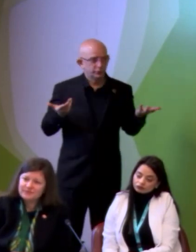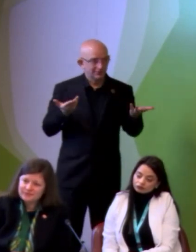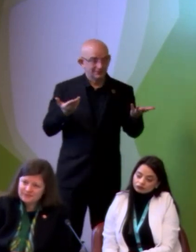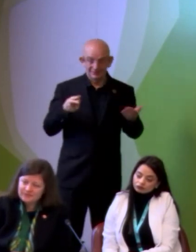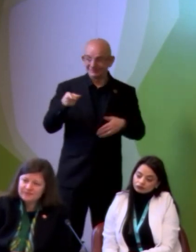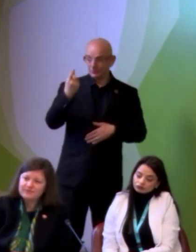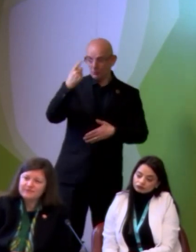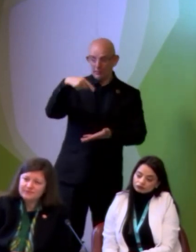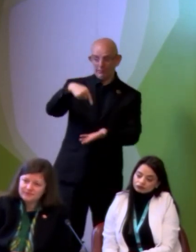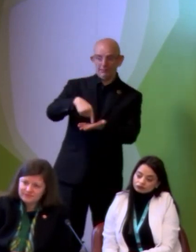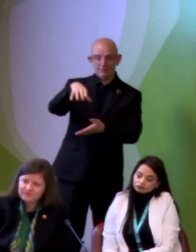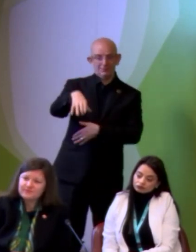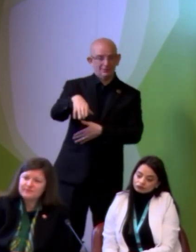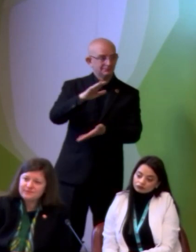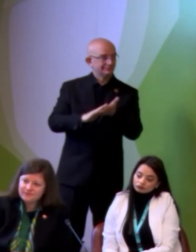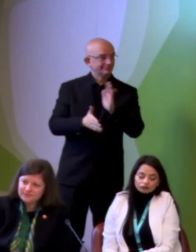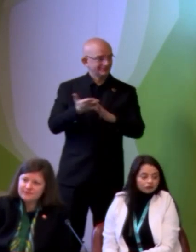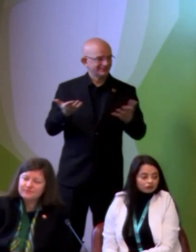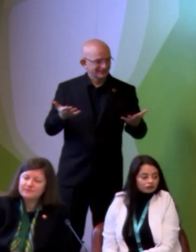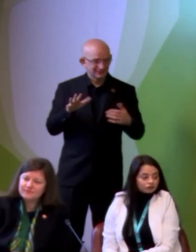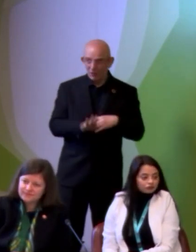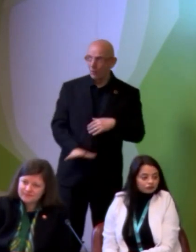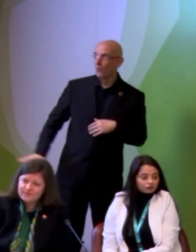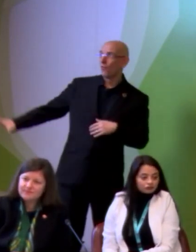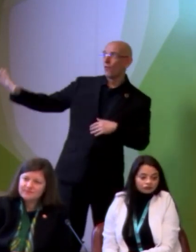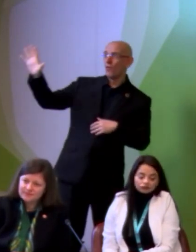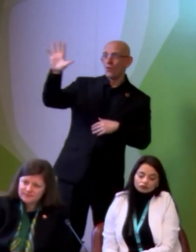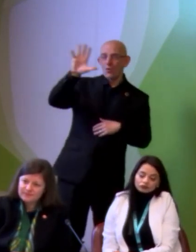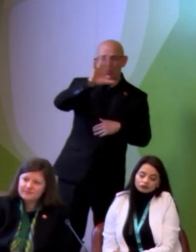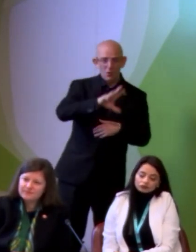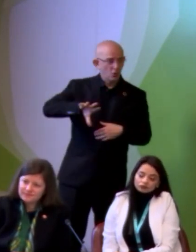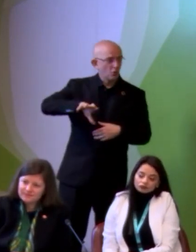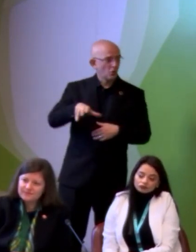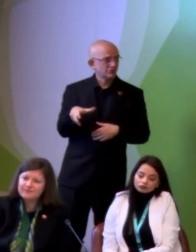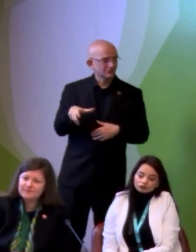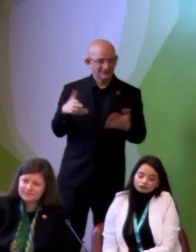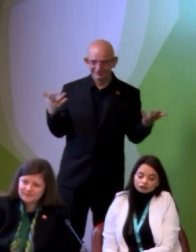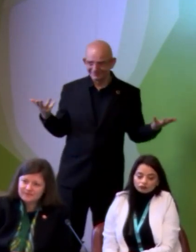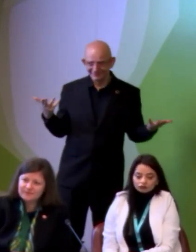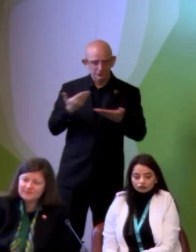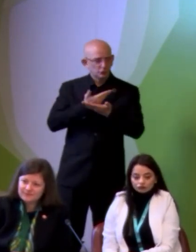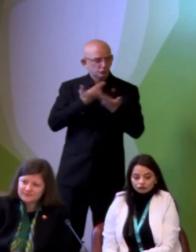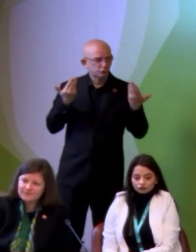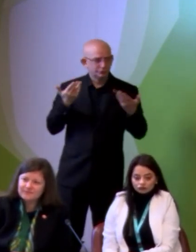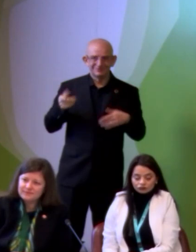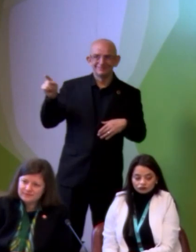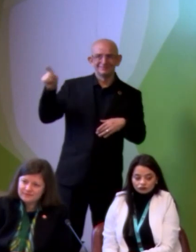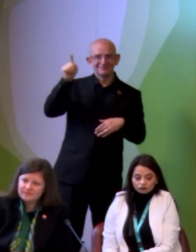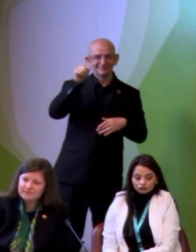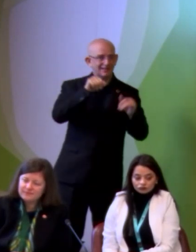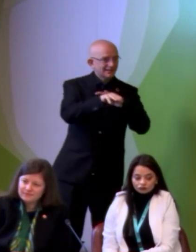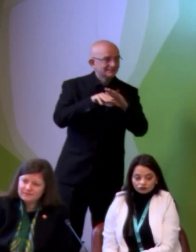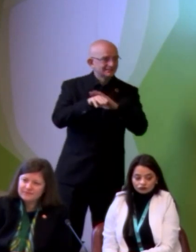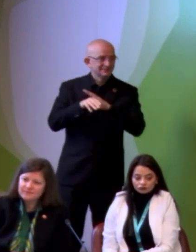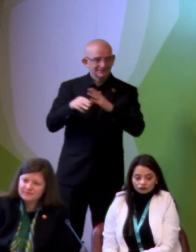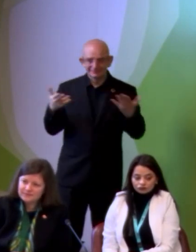we have children who are hidden, who are not even brought out, because many people in our country